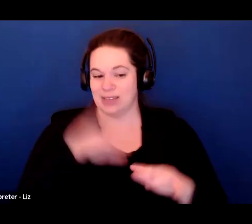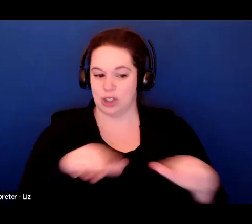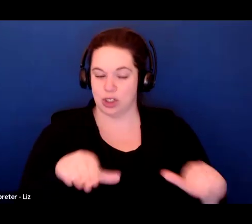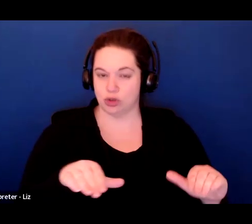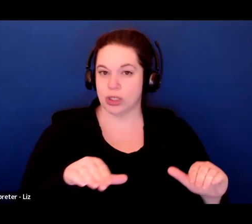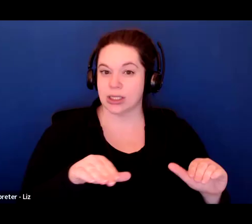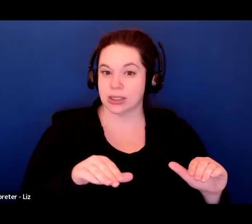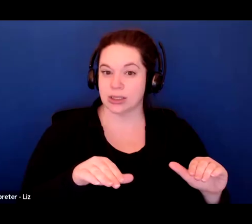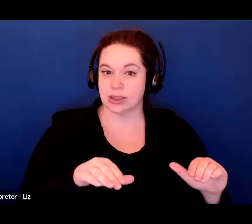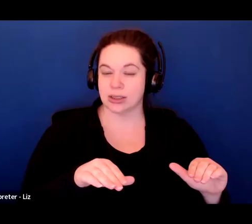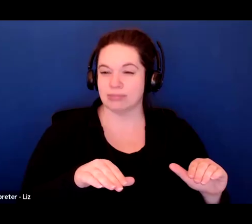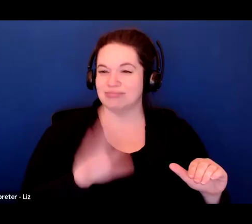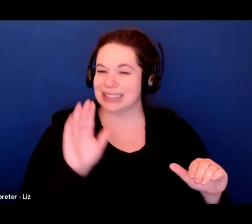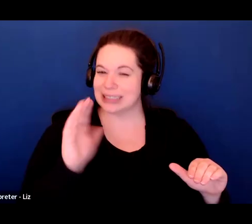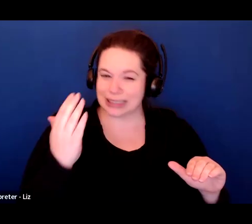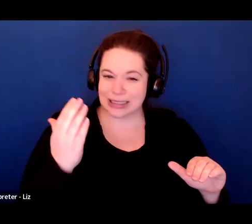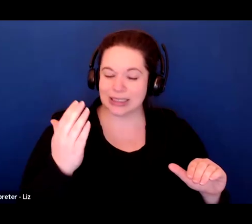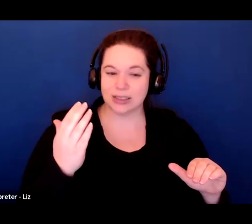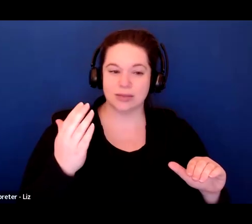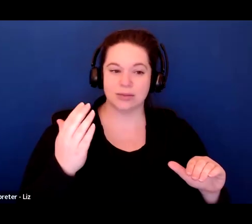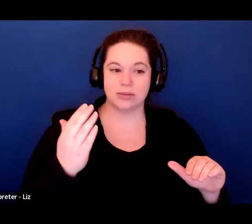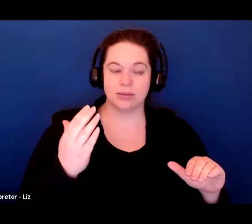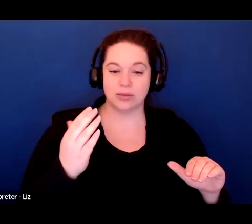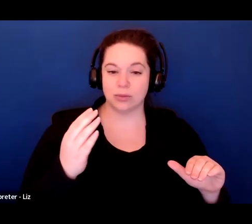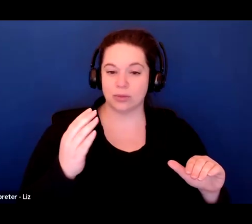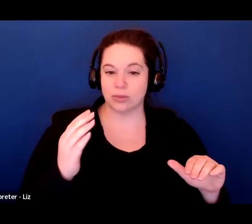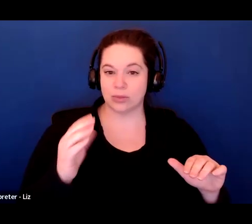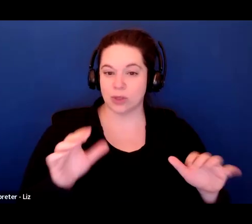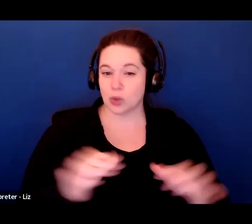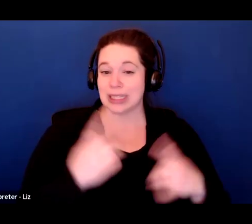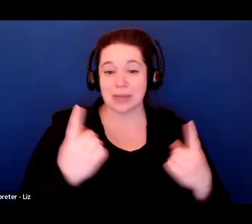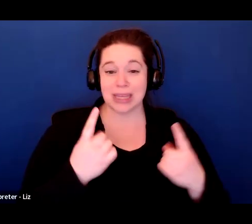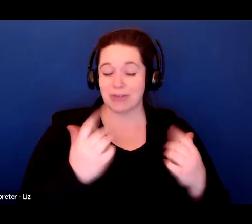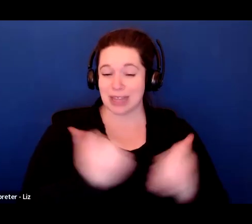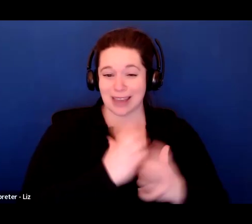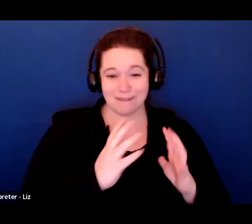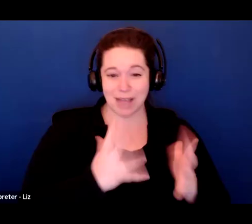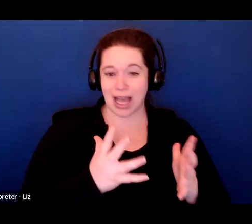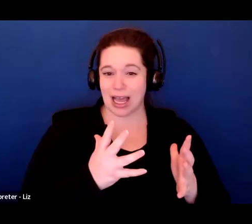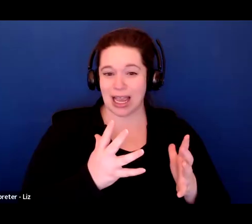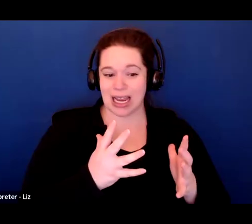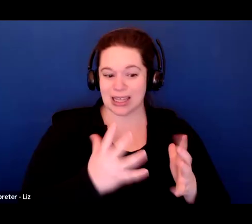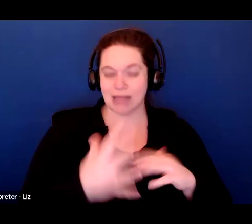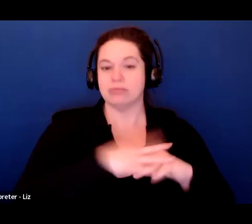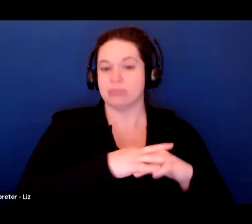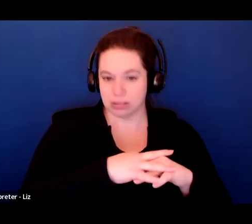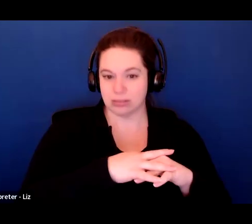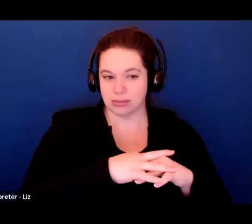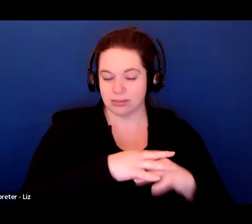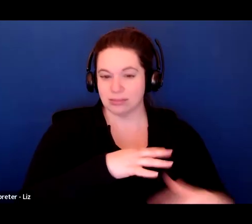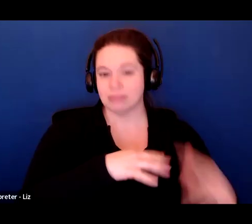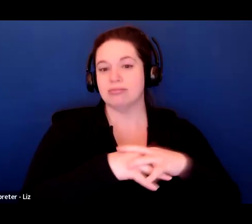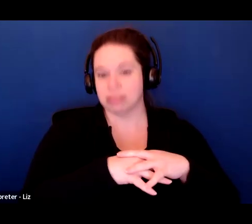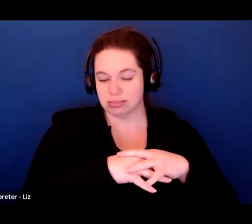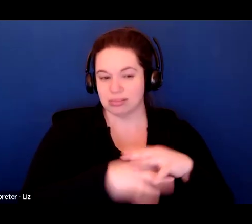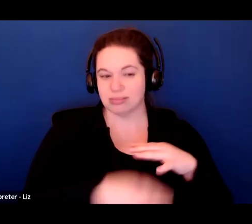who it just seemed like, they would just be doing something and everything would be fine, and then something else would happen. And most of the